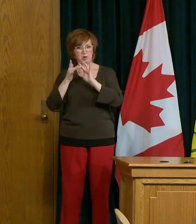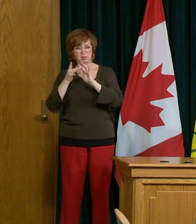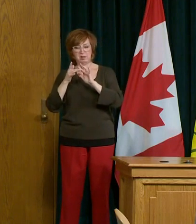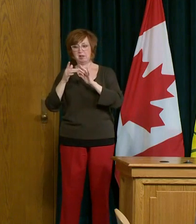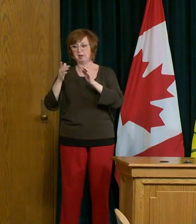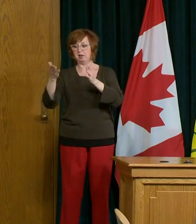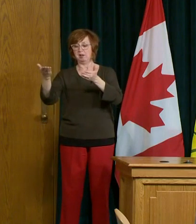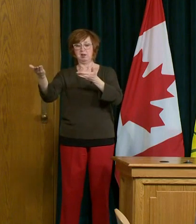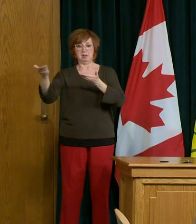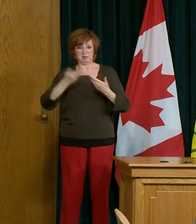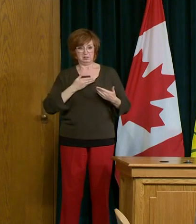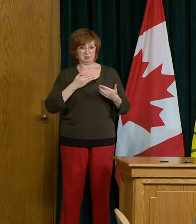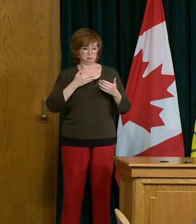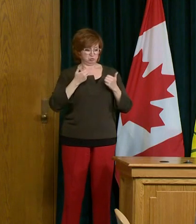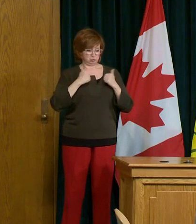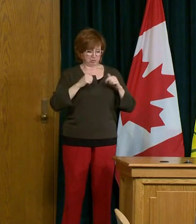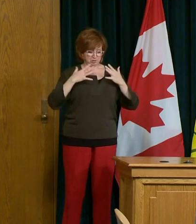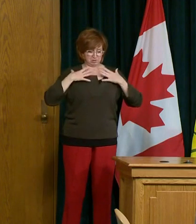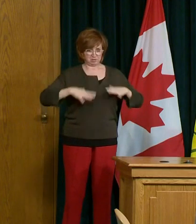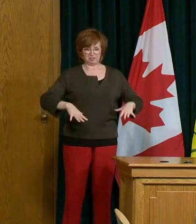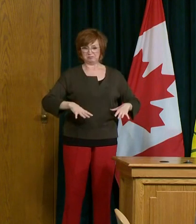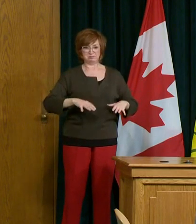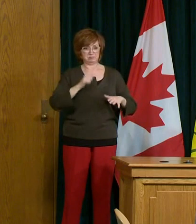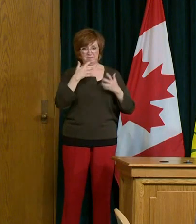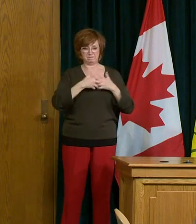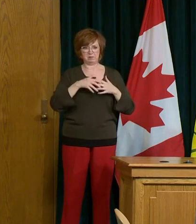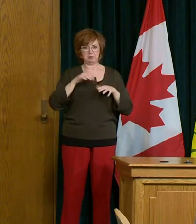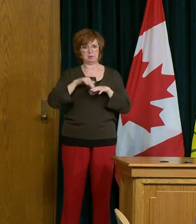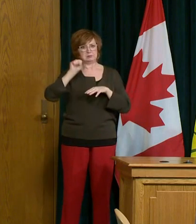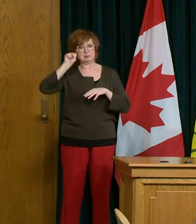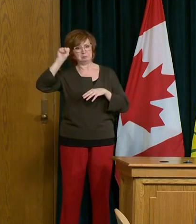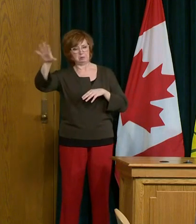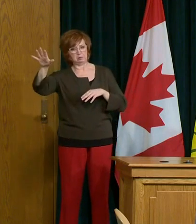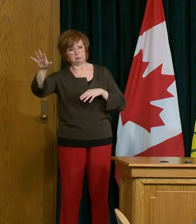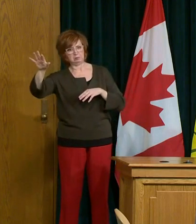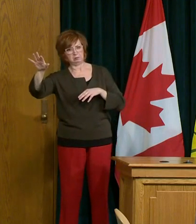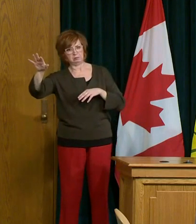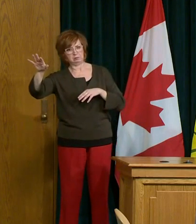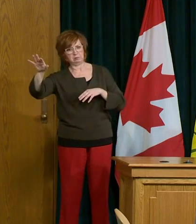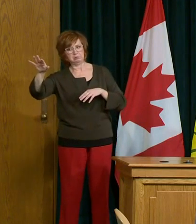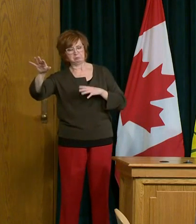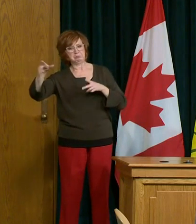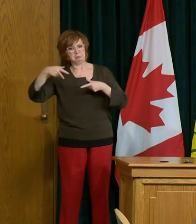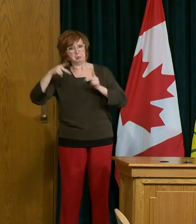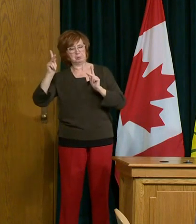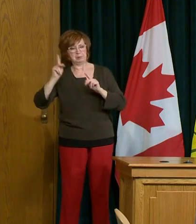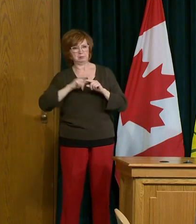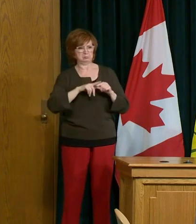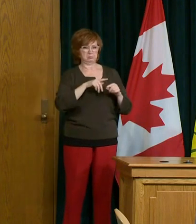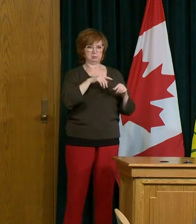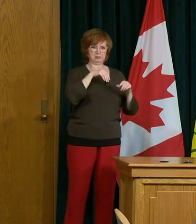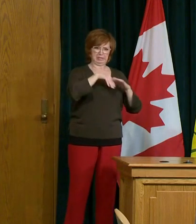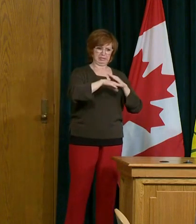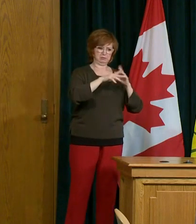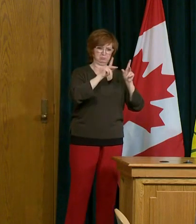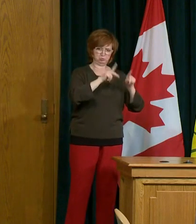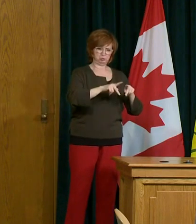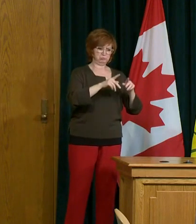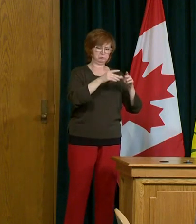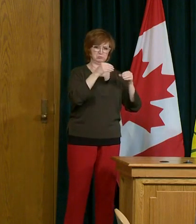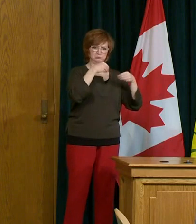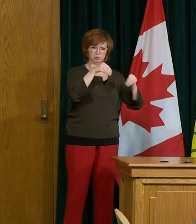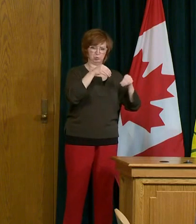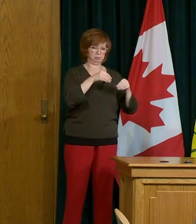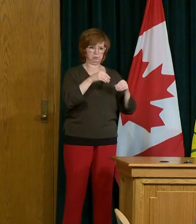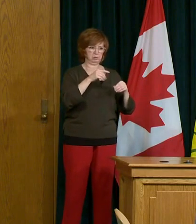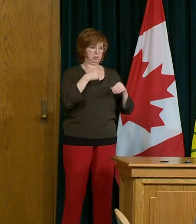and be thoughtful for ourselves, for the business owners, the things they would have to now do to make sure that things